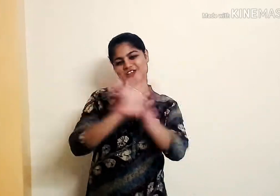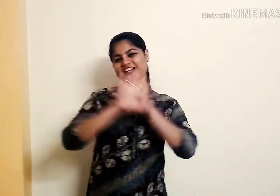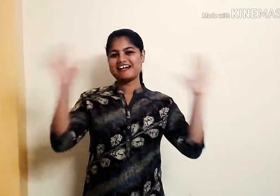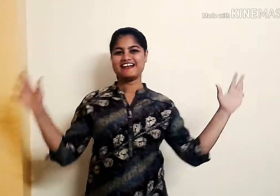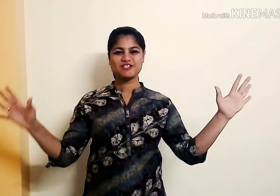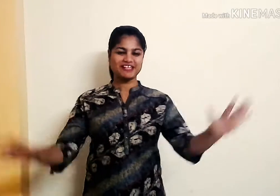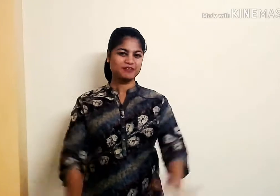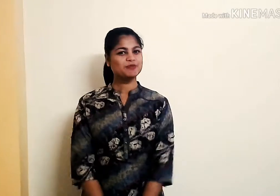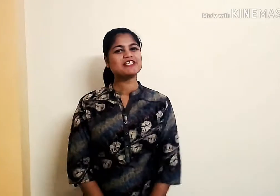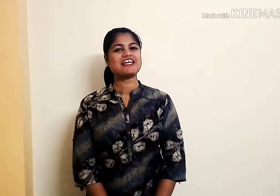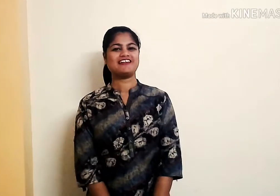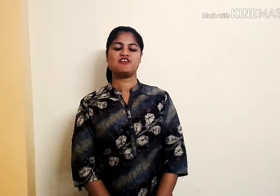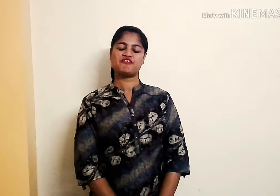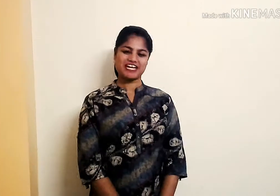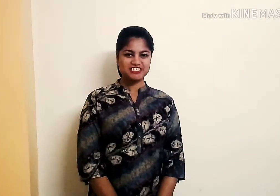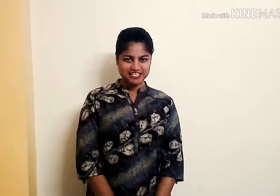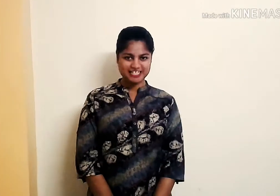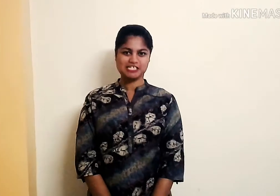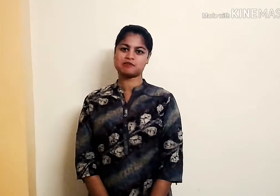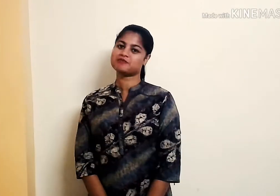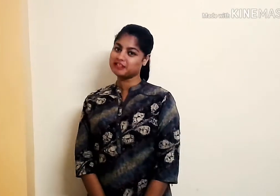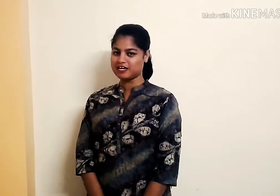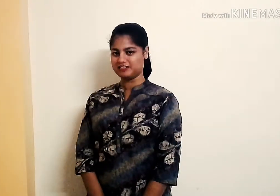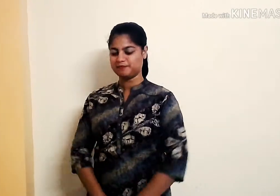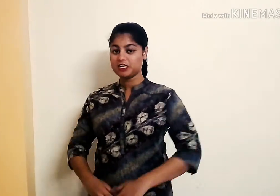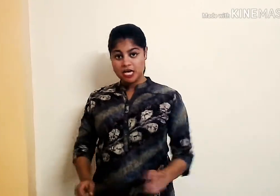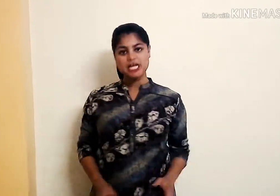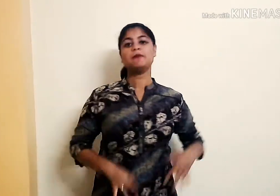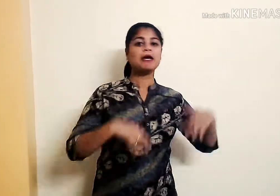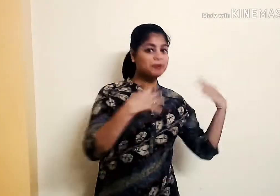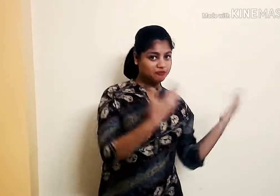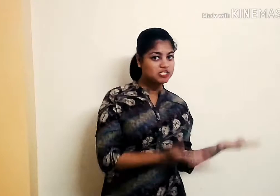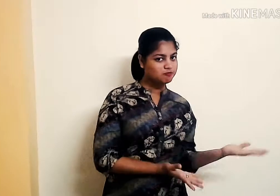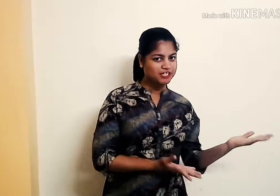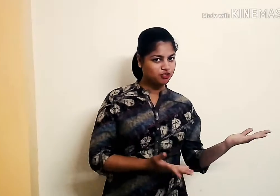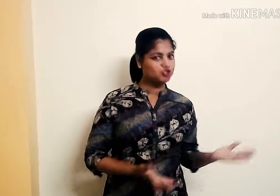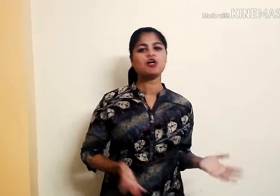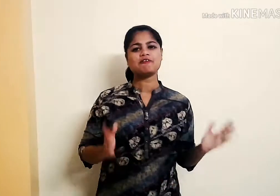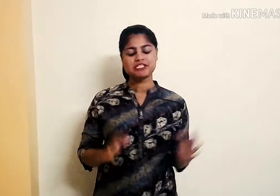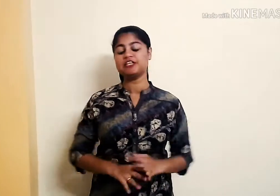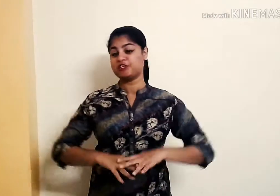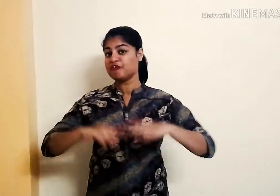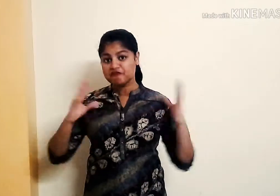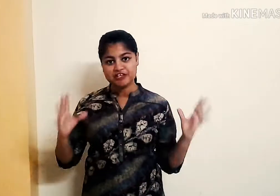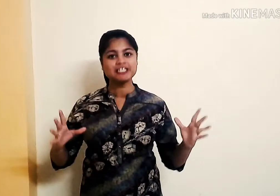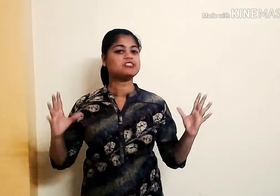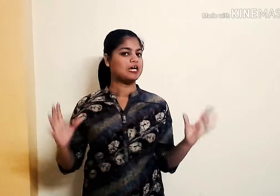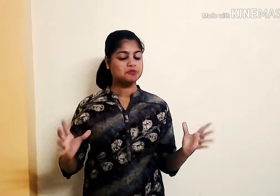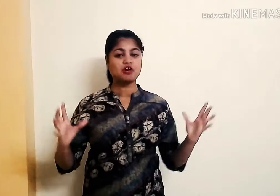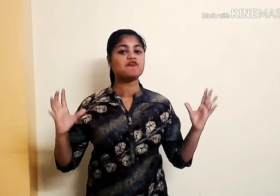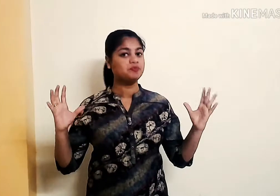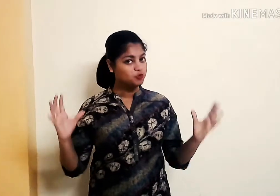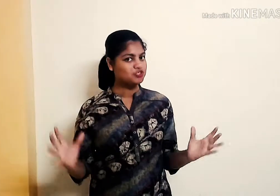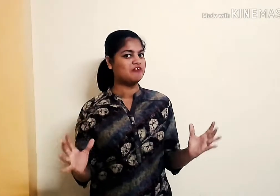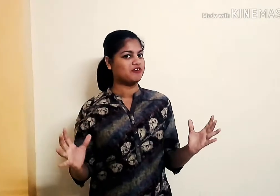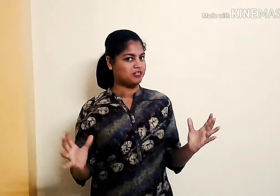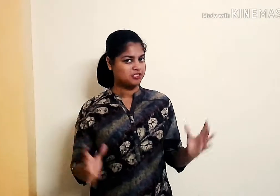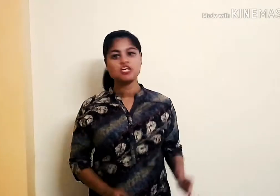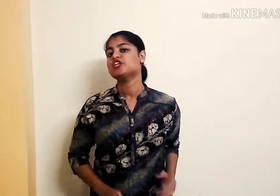Hello guys, welcome to my channel Financial Concepts with Nirali. In my previous video, you have seen different types of mutual funds.